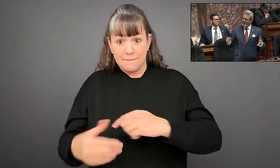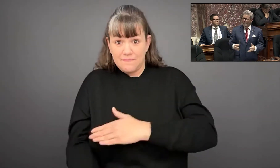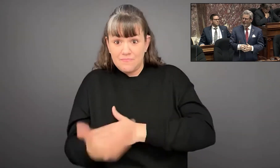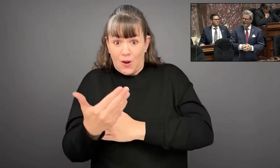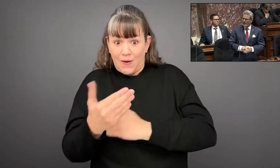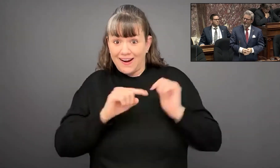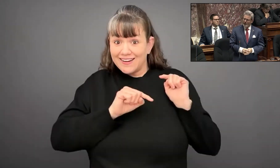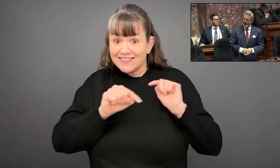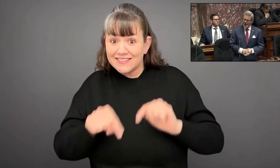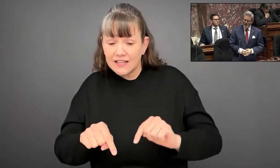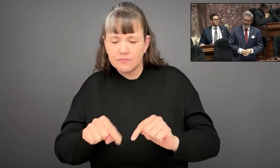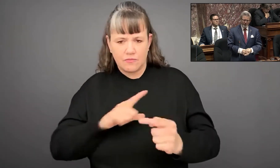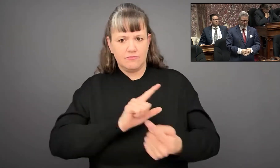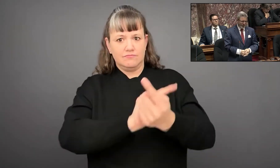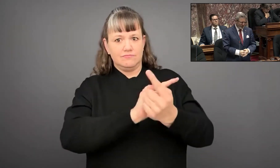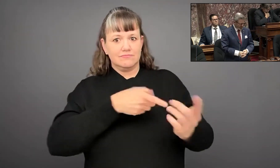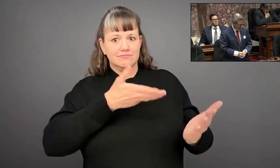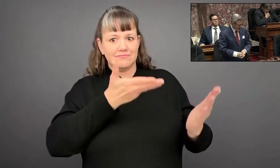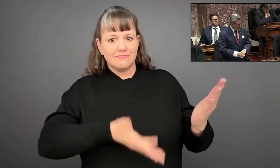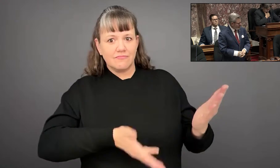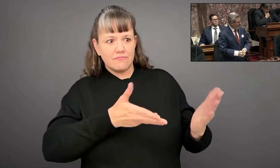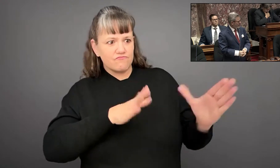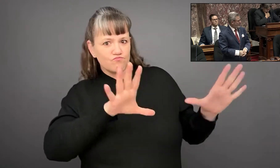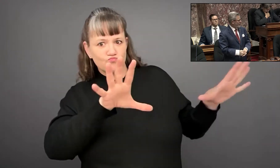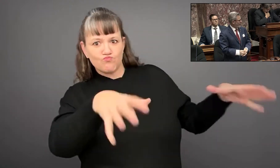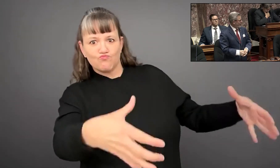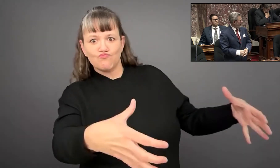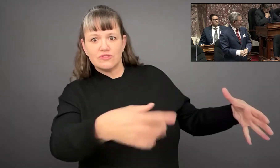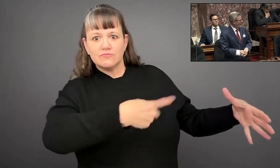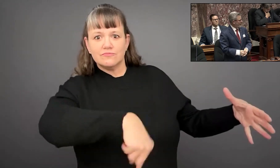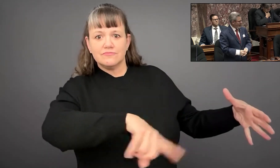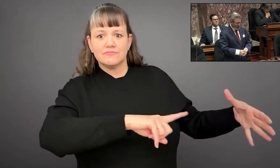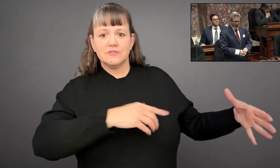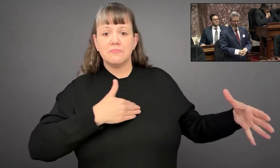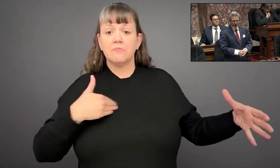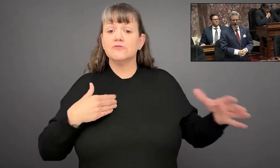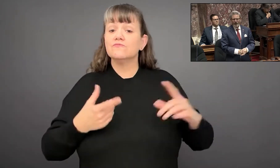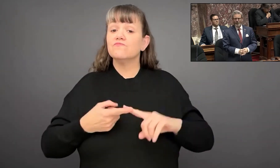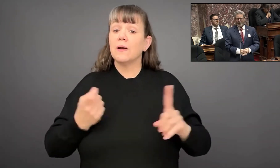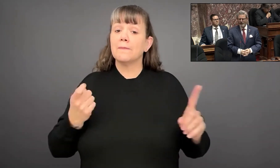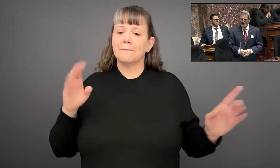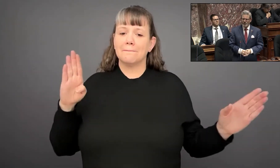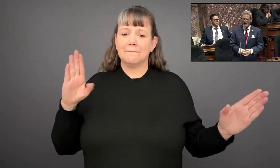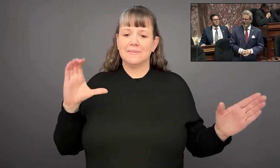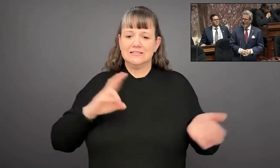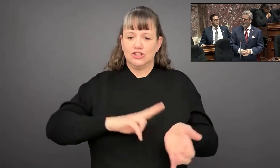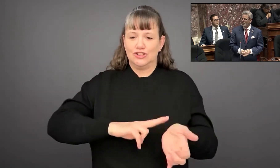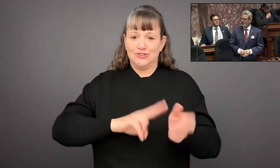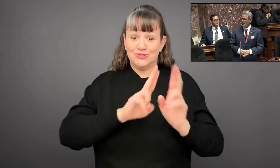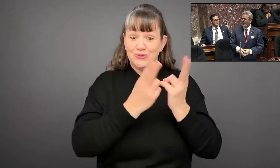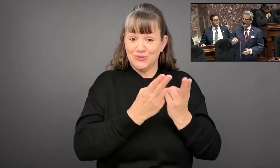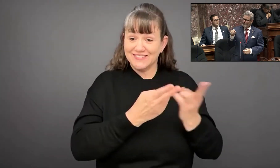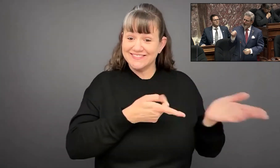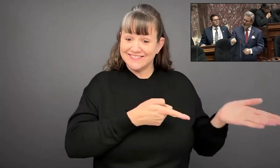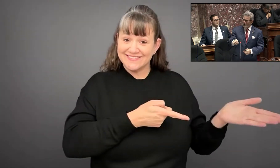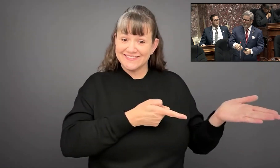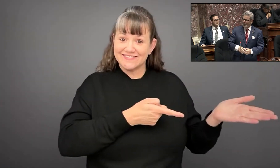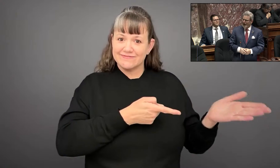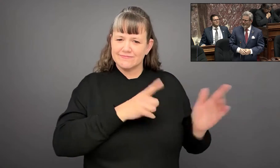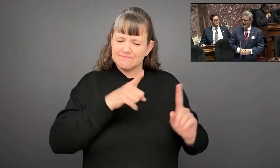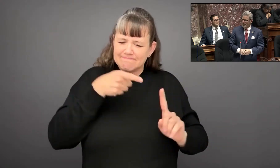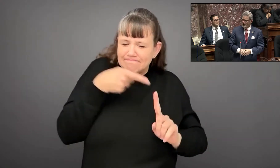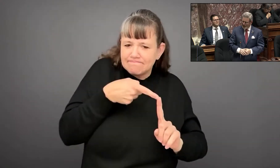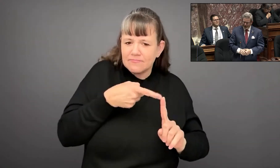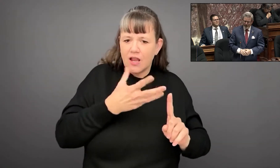huge number of members from the BC Nurses Union. In particular, I want to give a shout out to my